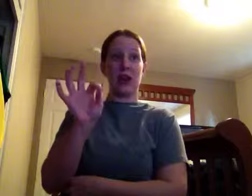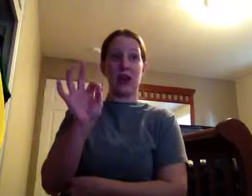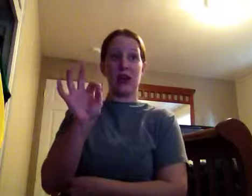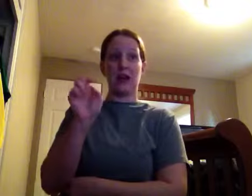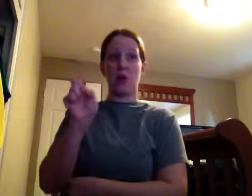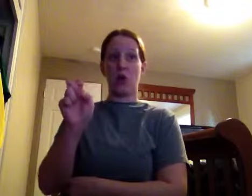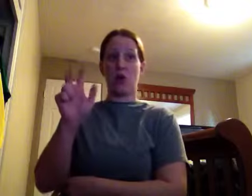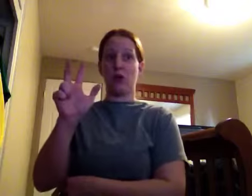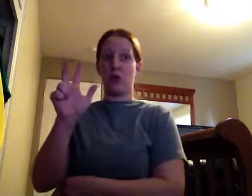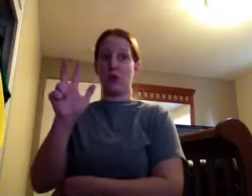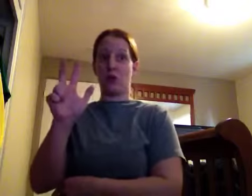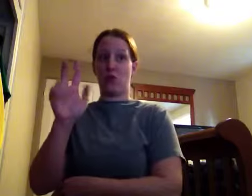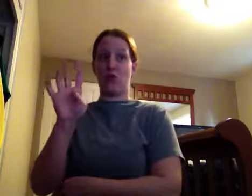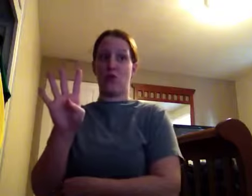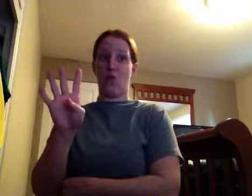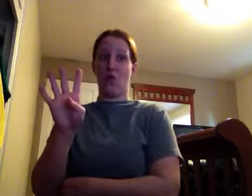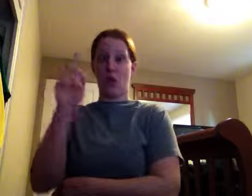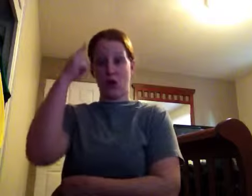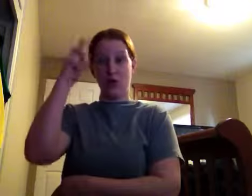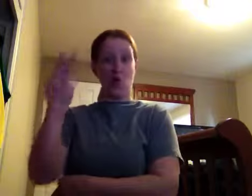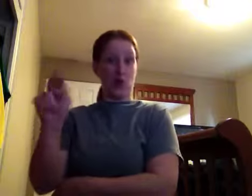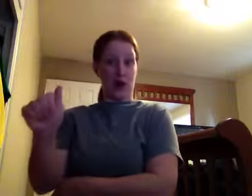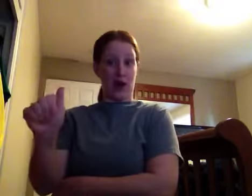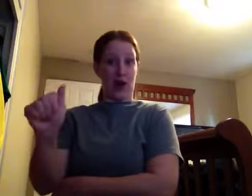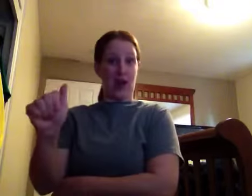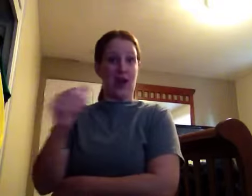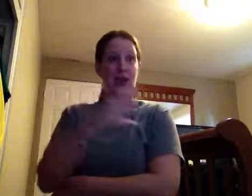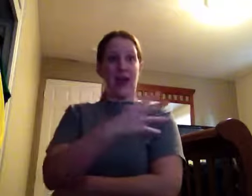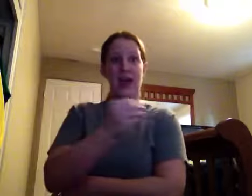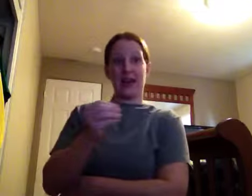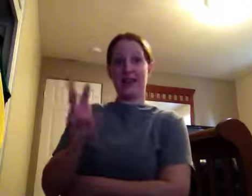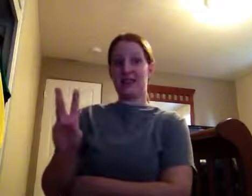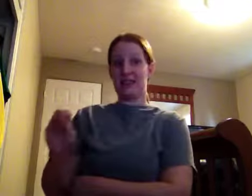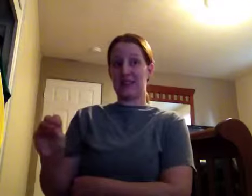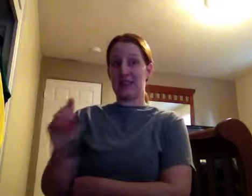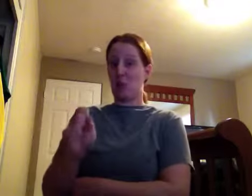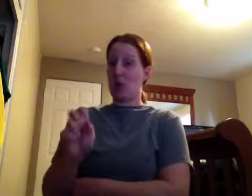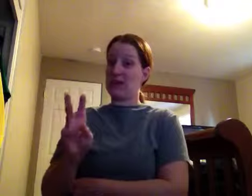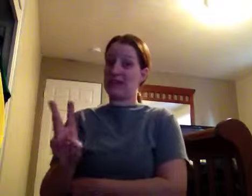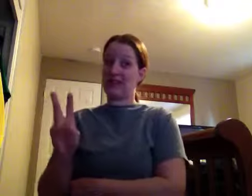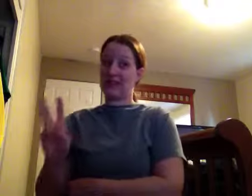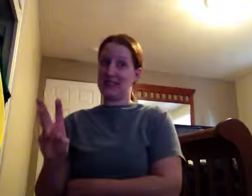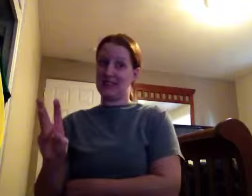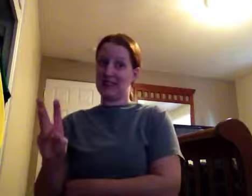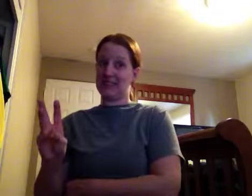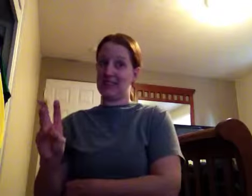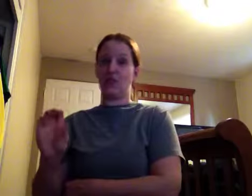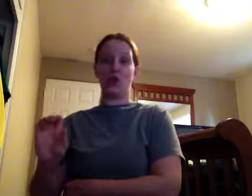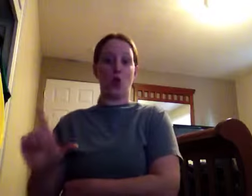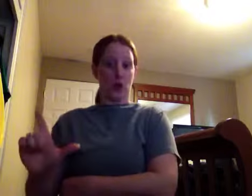60.66 grams of chlorine. And if you notice, these two numbers add up to equal 100%. Let's try a harder one.